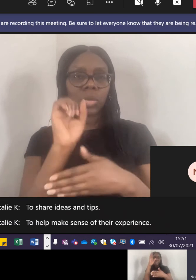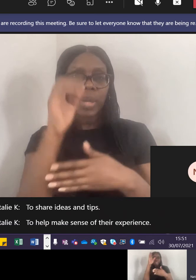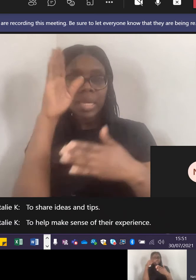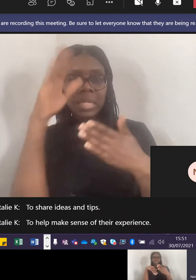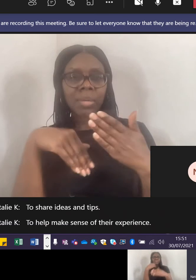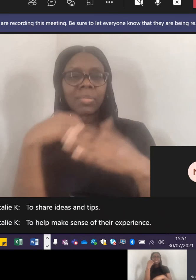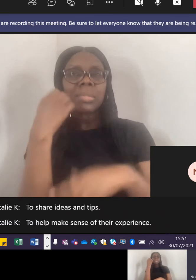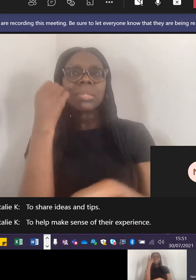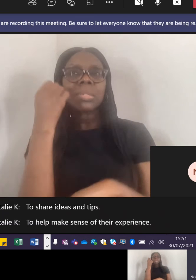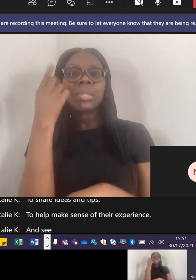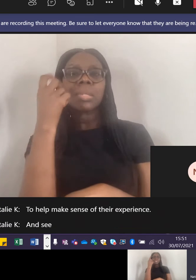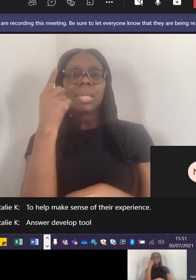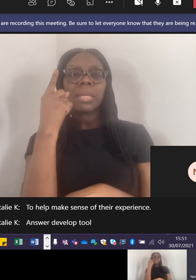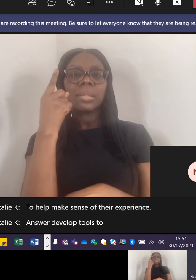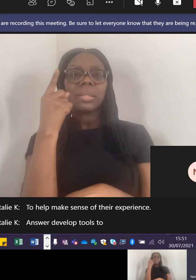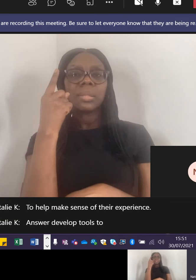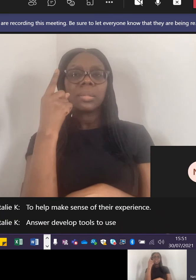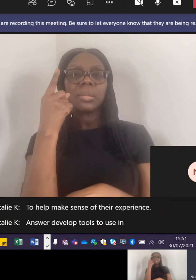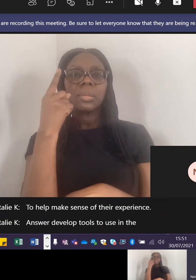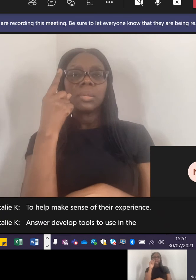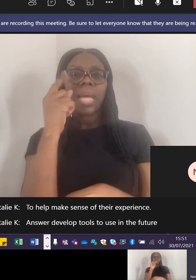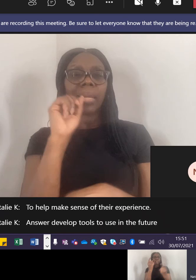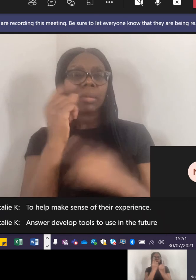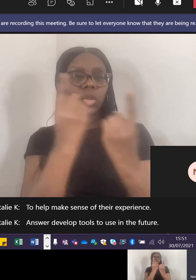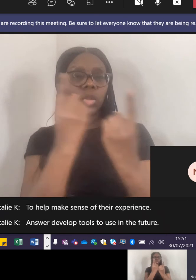and to develop tools to use in the future.